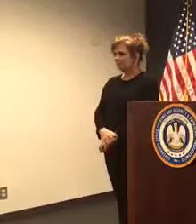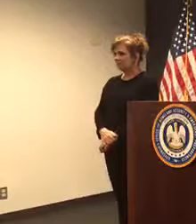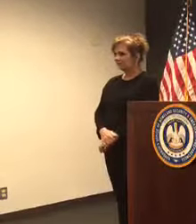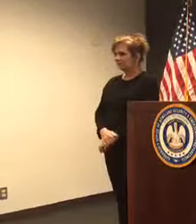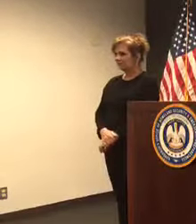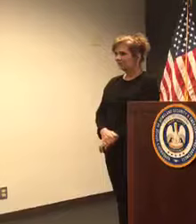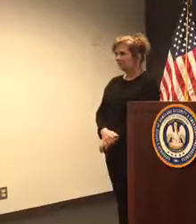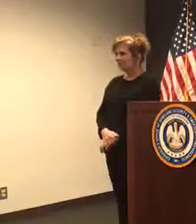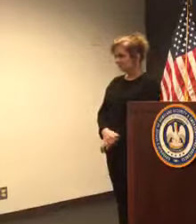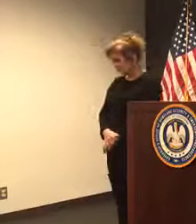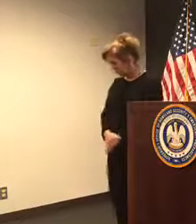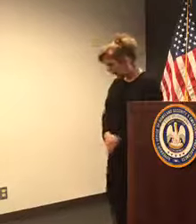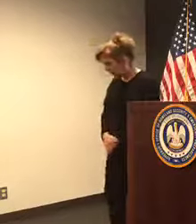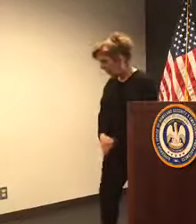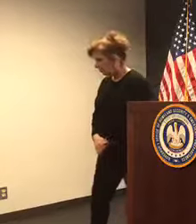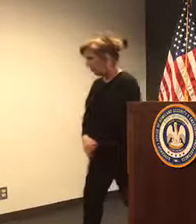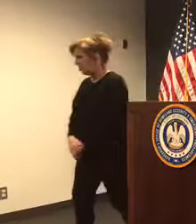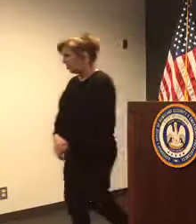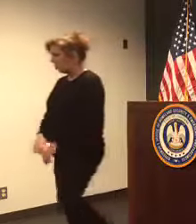Hey,